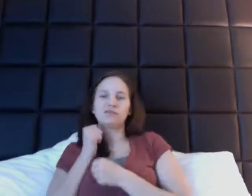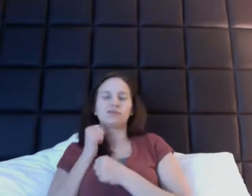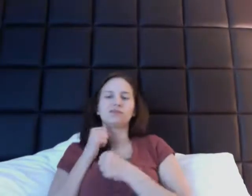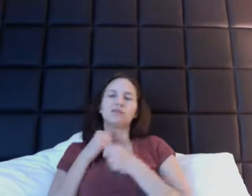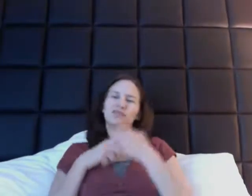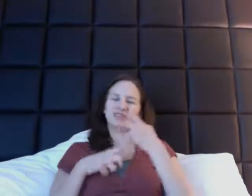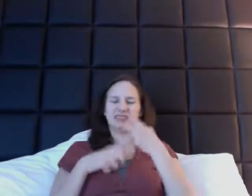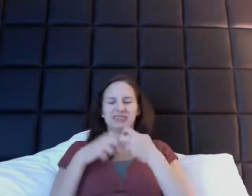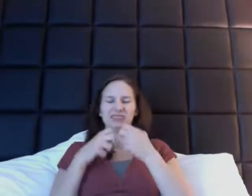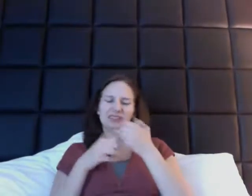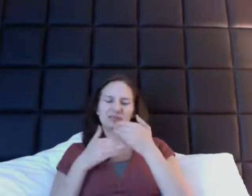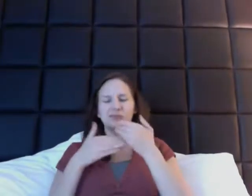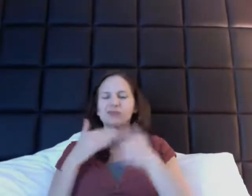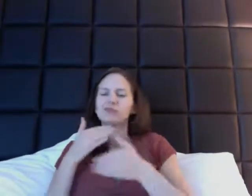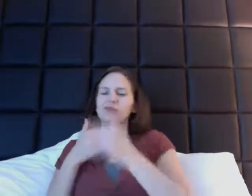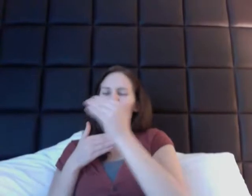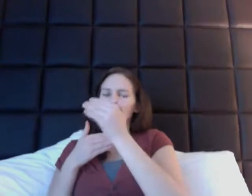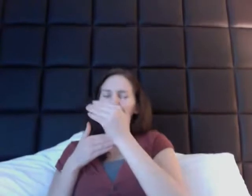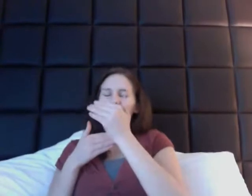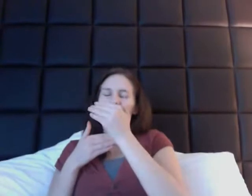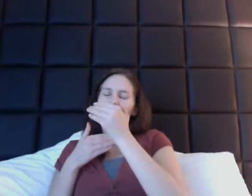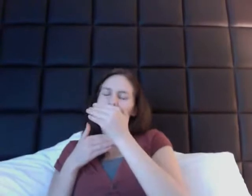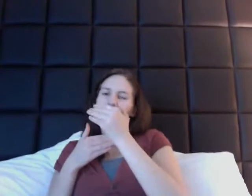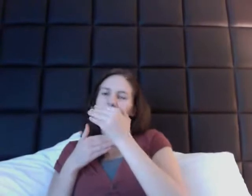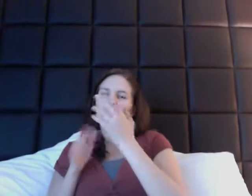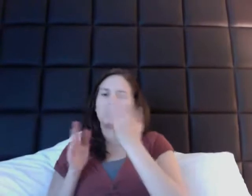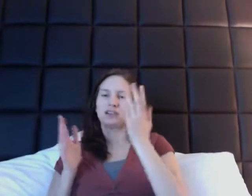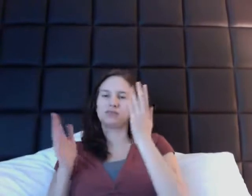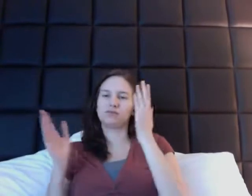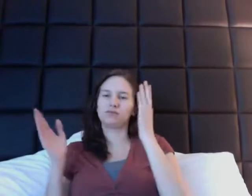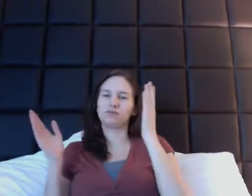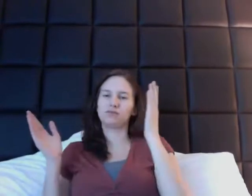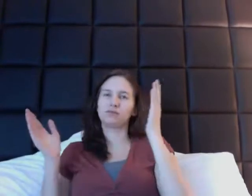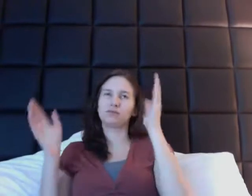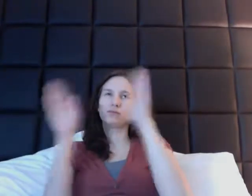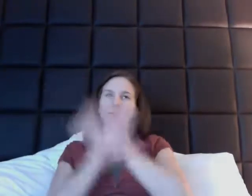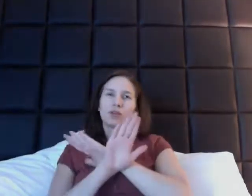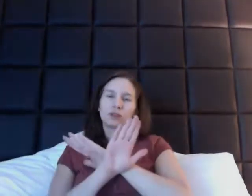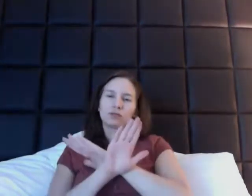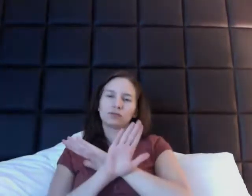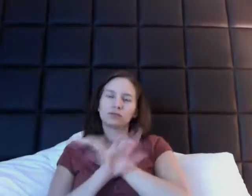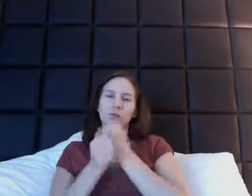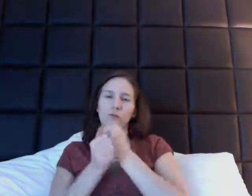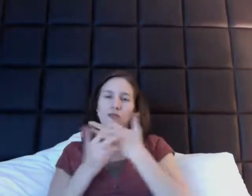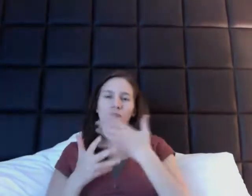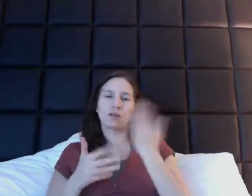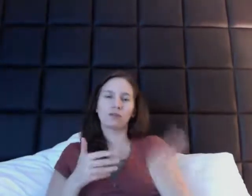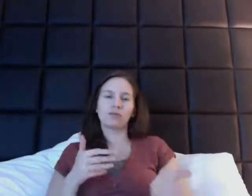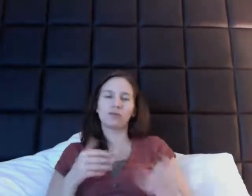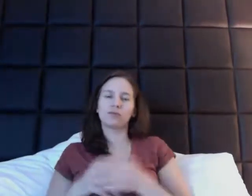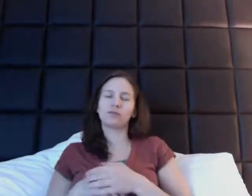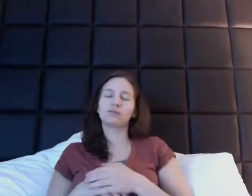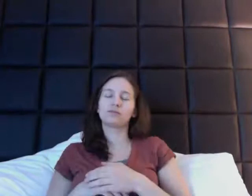I bet the wound just won't shine. I bet my hands I can stay here.